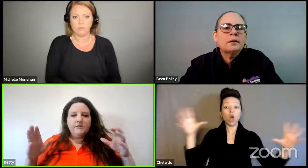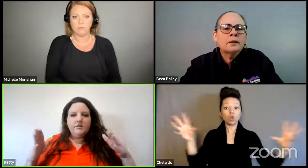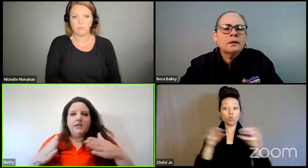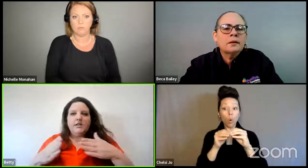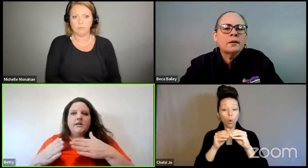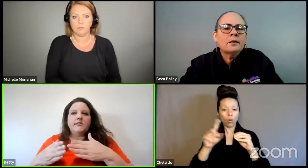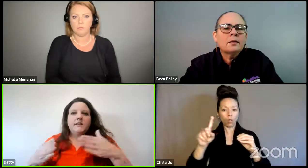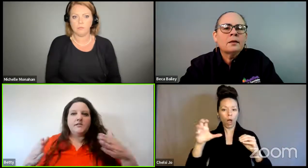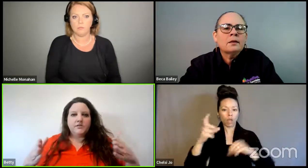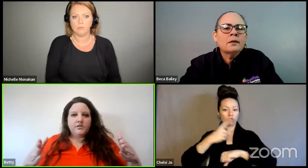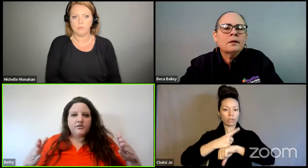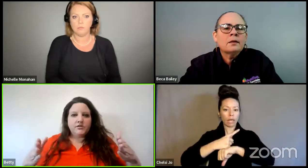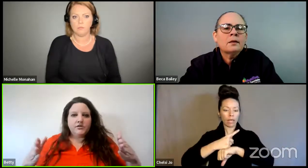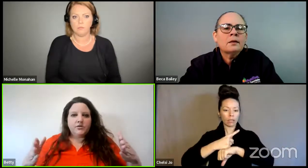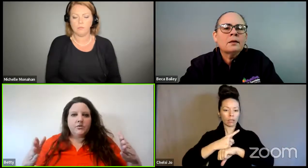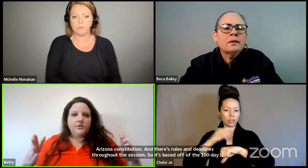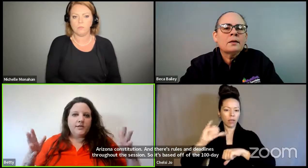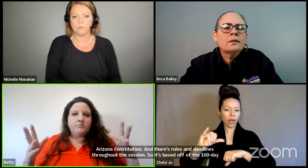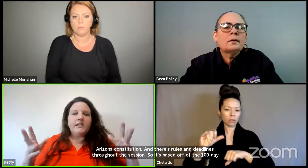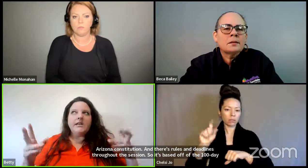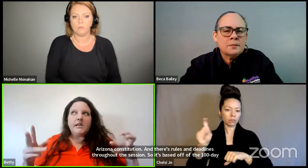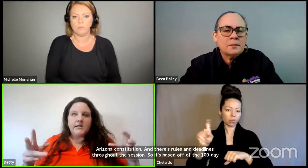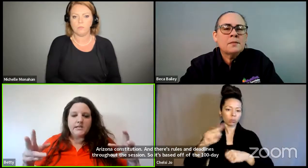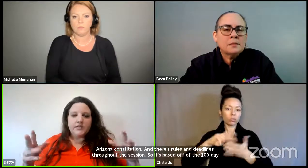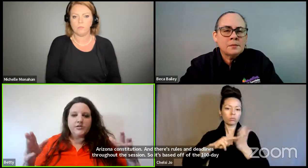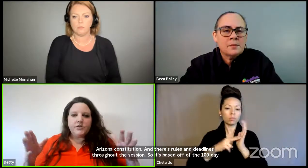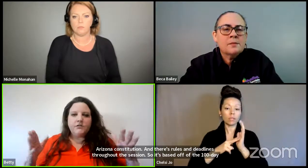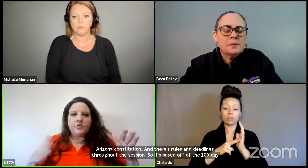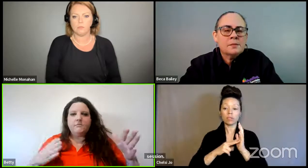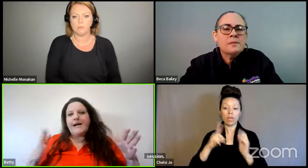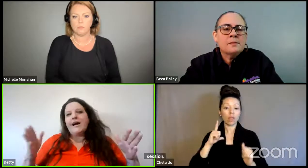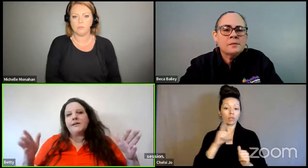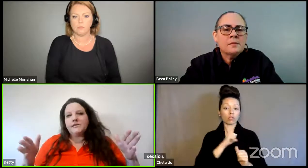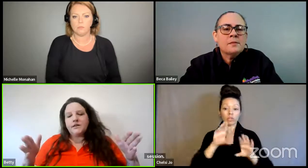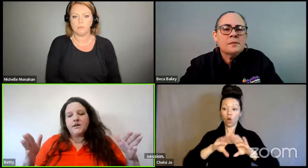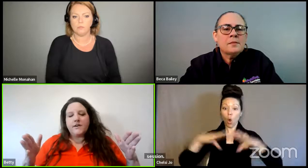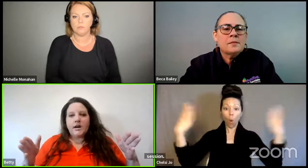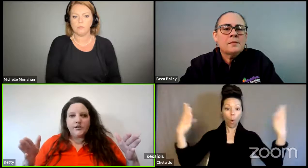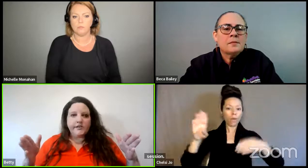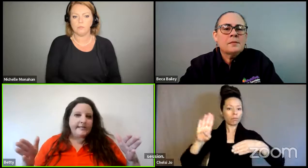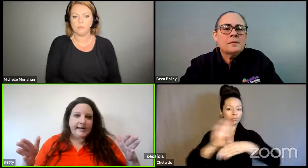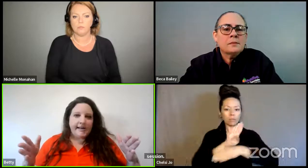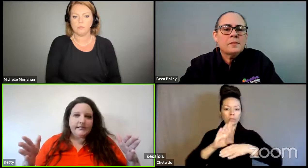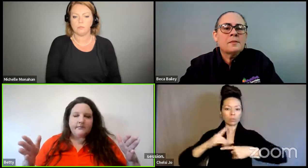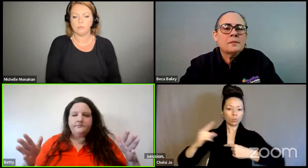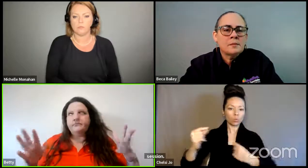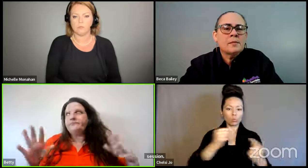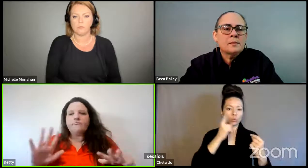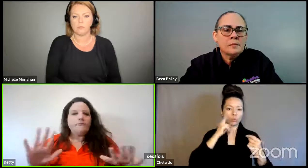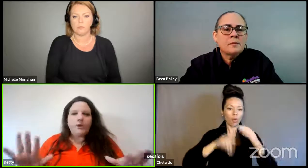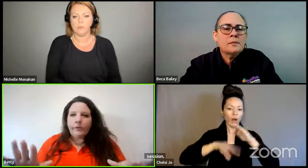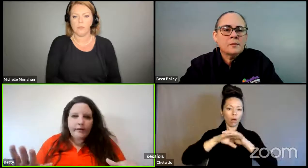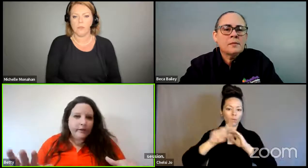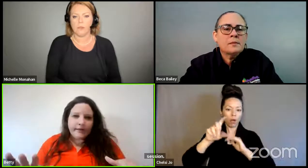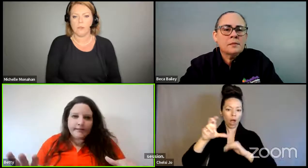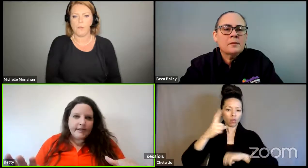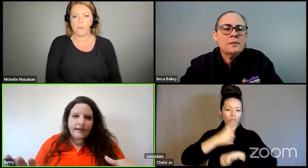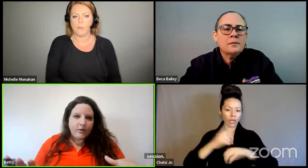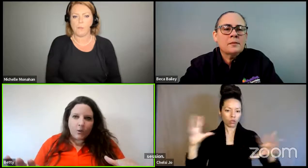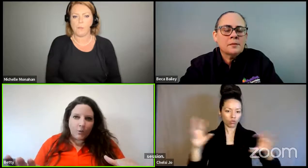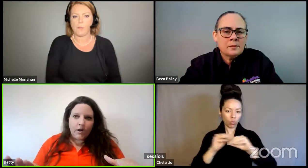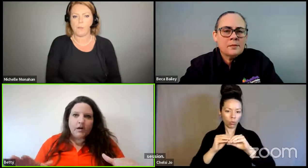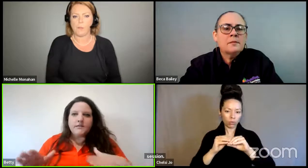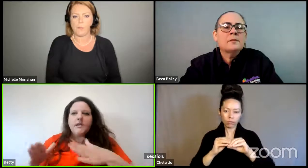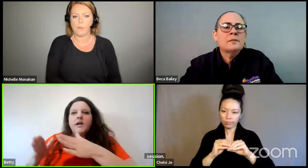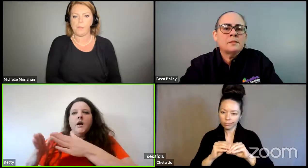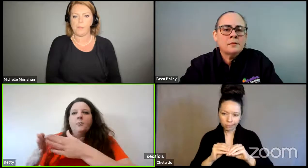session, meaning that the legislature should only be in session for max of 100 days. We know that's not